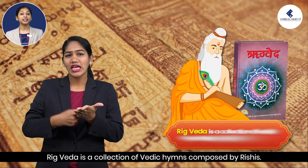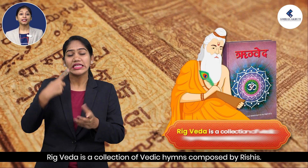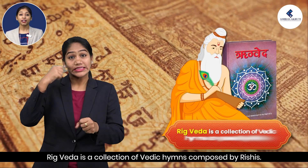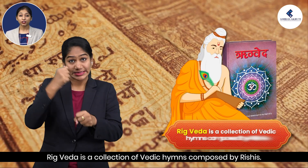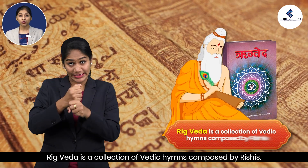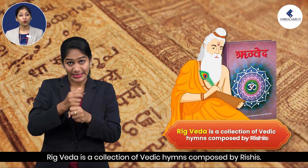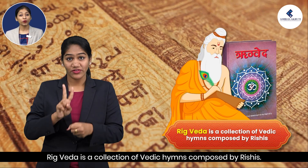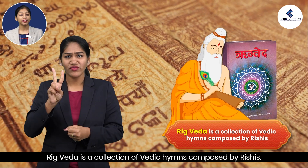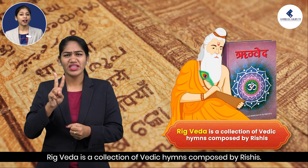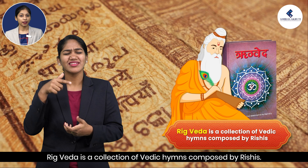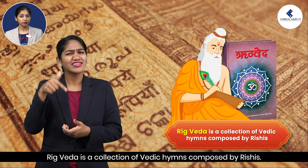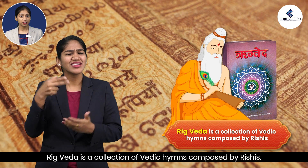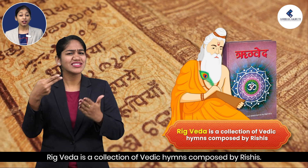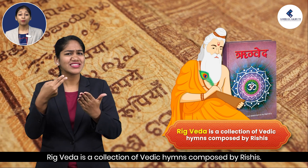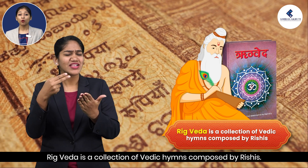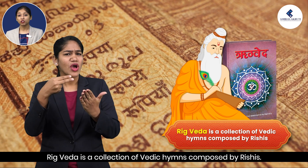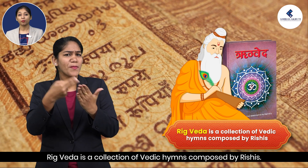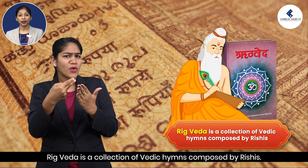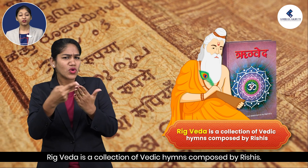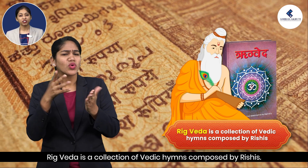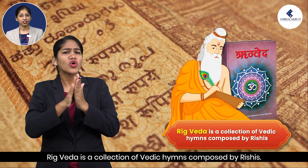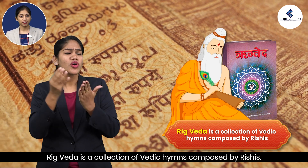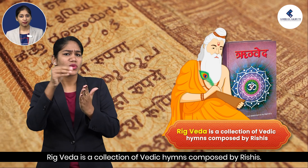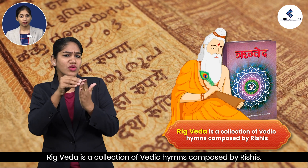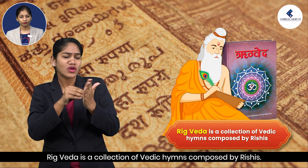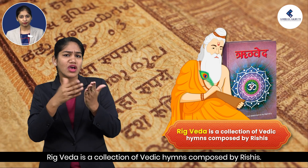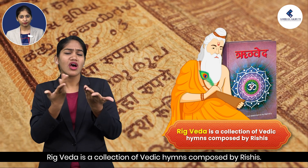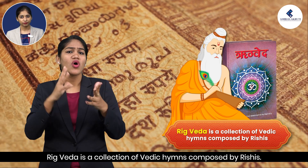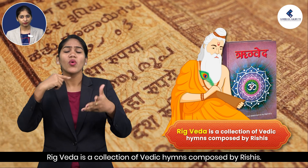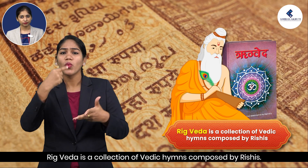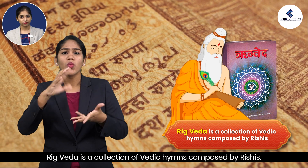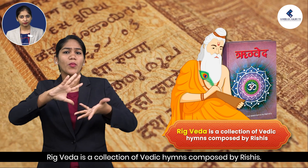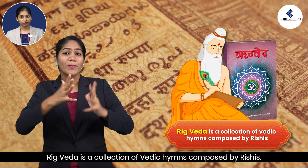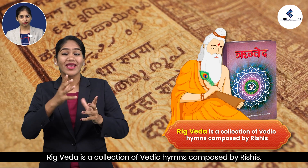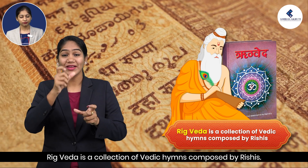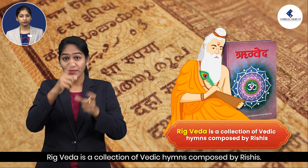Rig Veda is a collection of Vedic hymns composed by rishis.